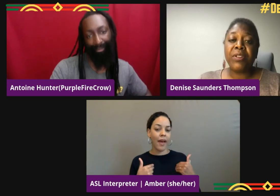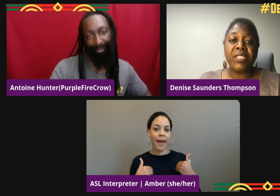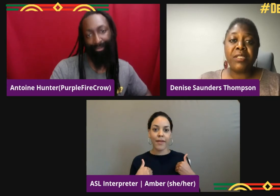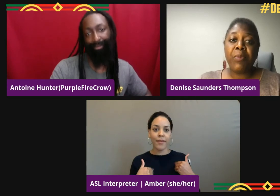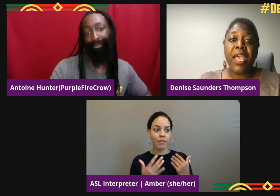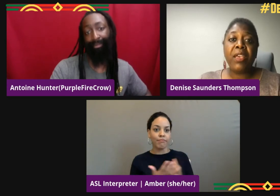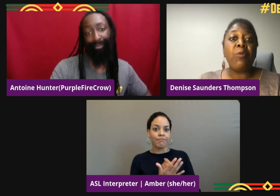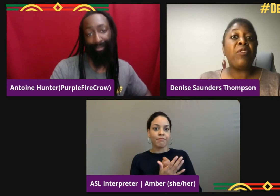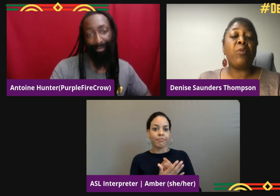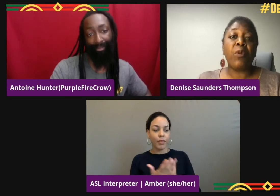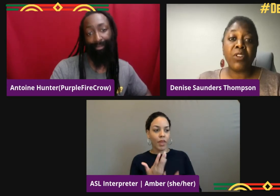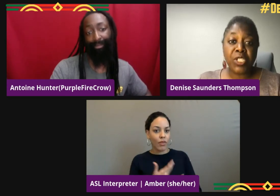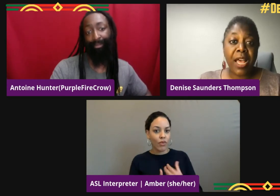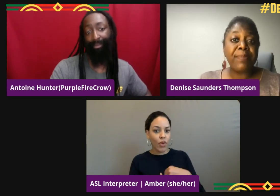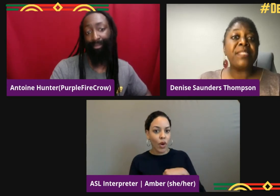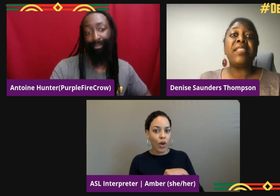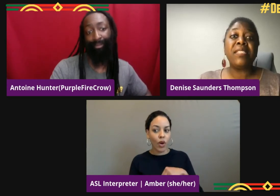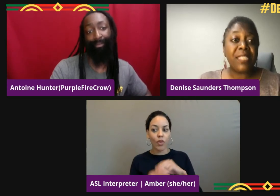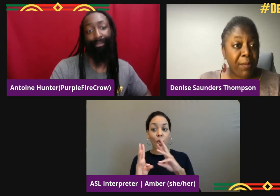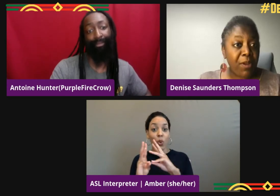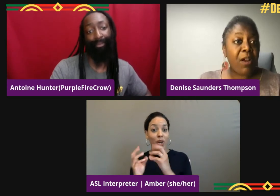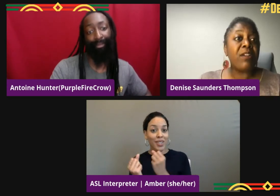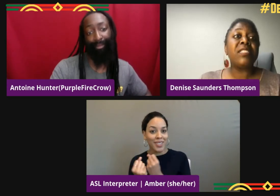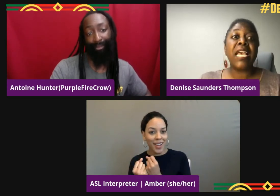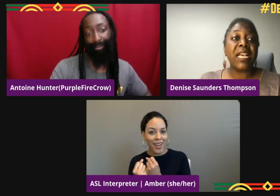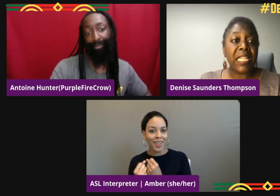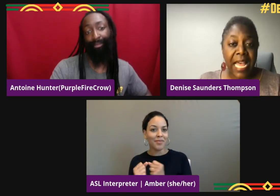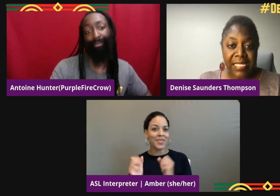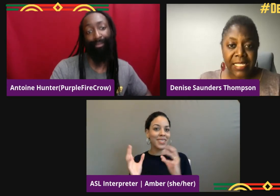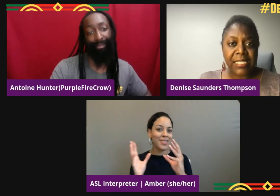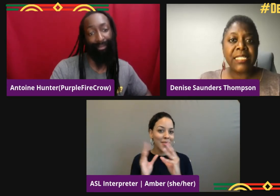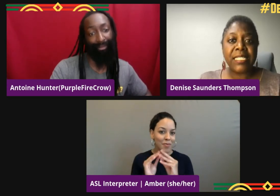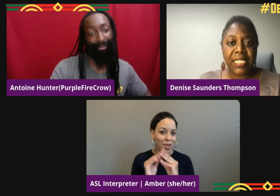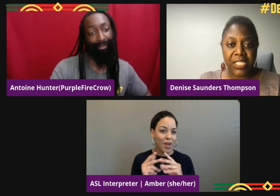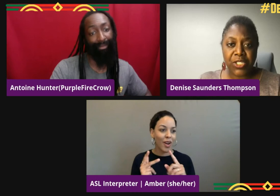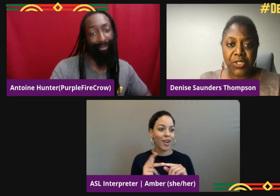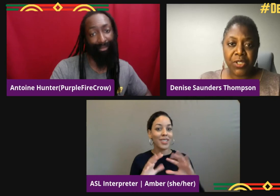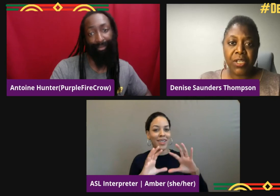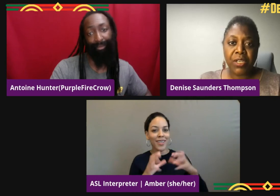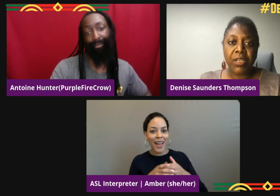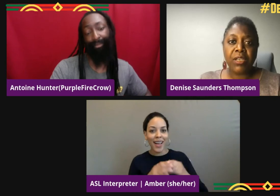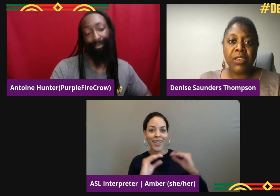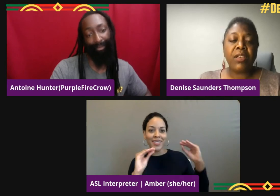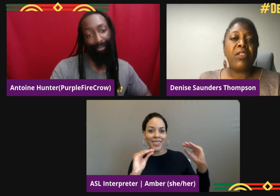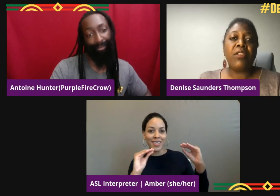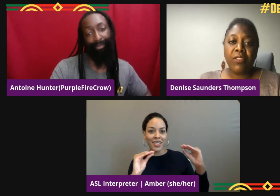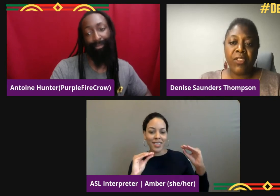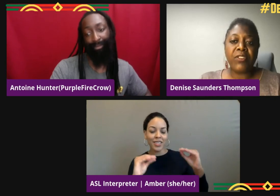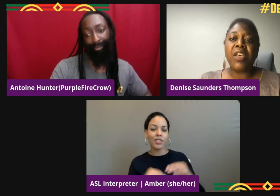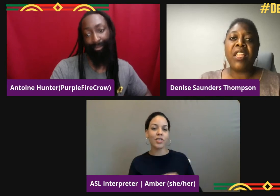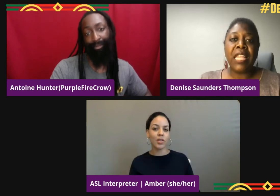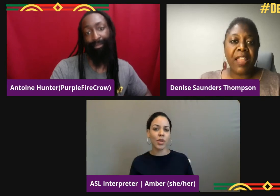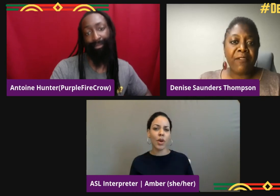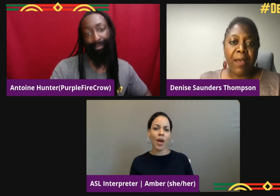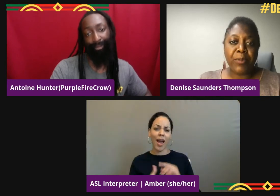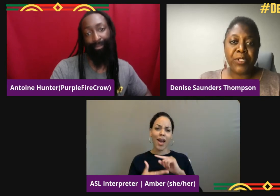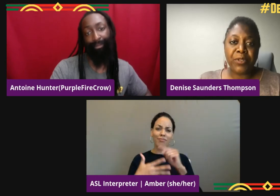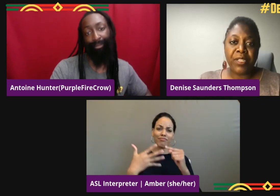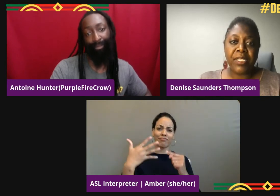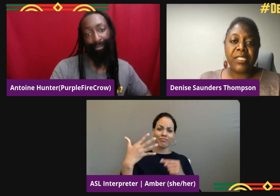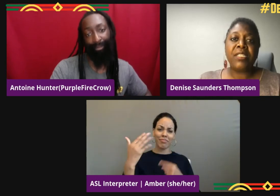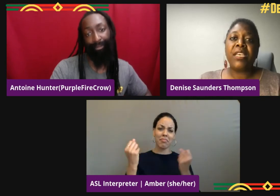to participate with workshops and seminars and classes to teach. There's a lot